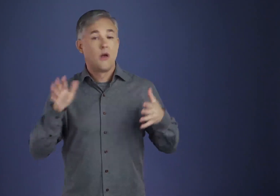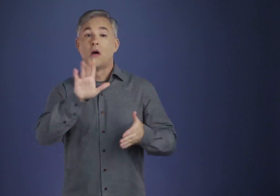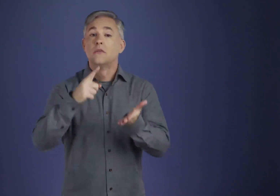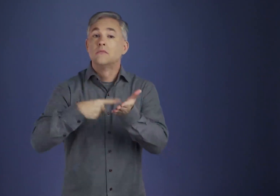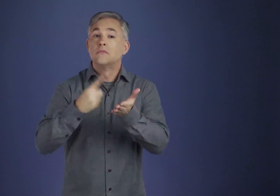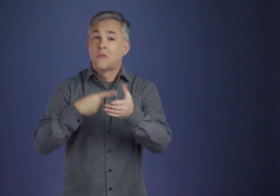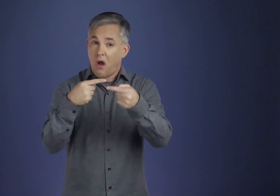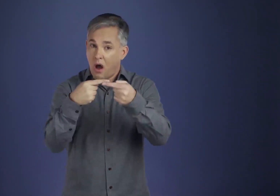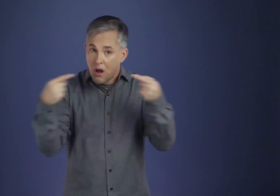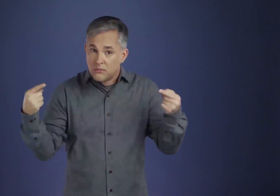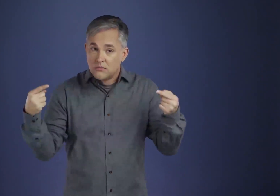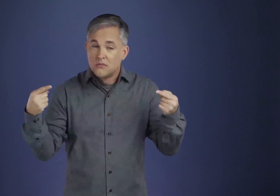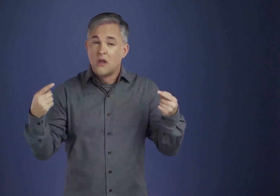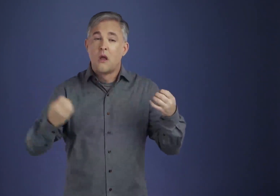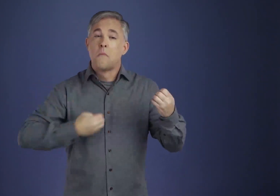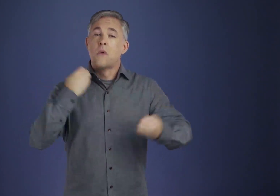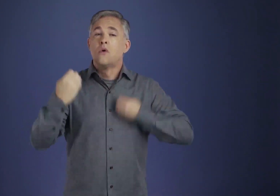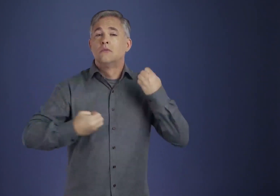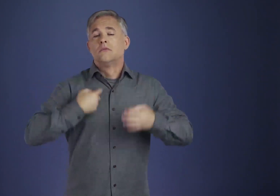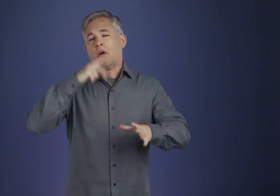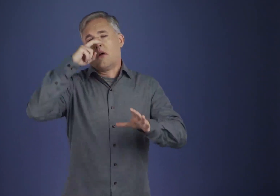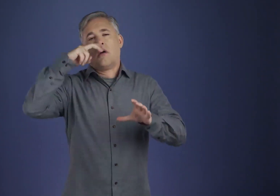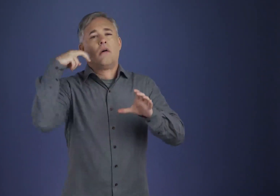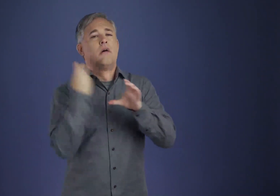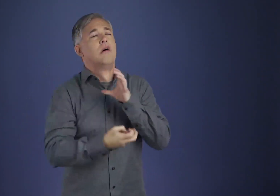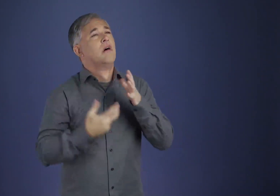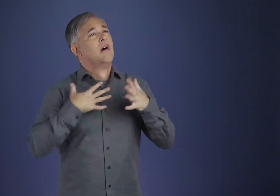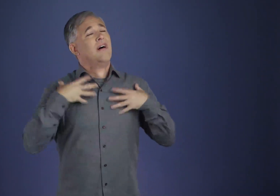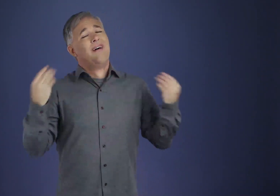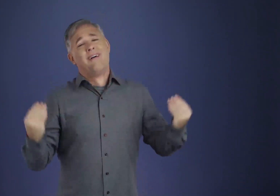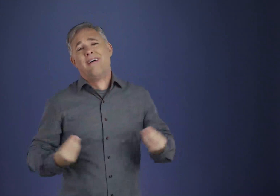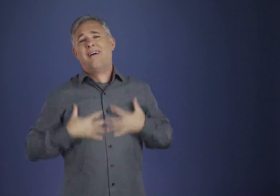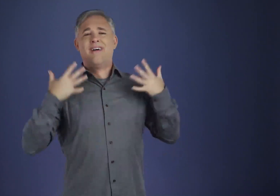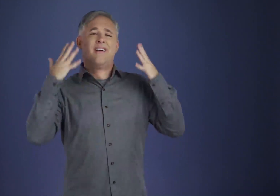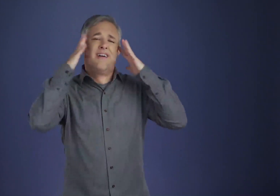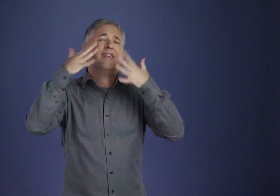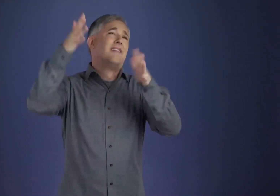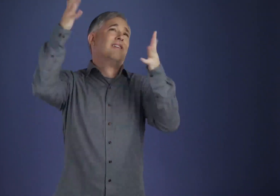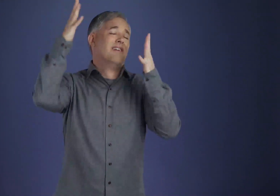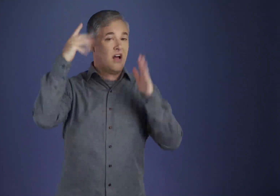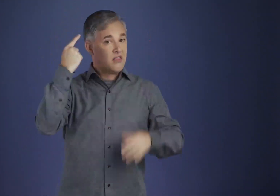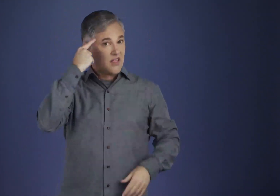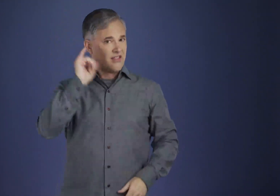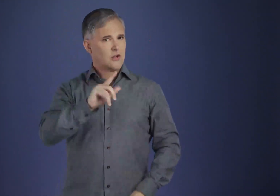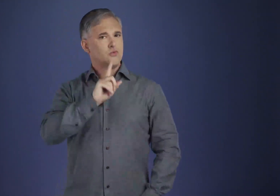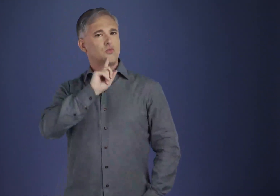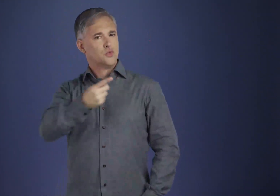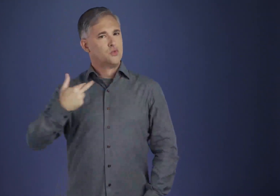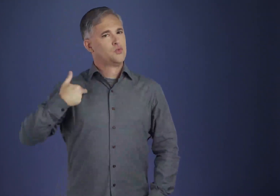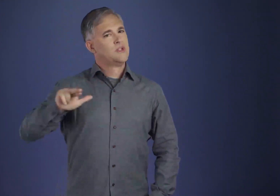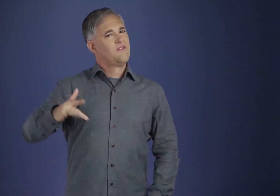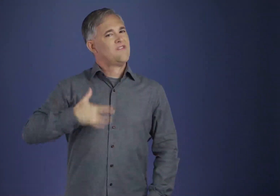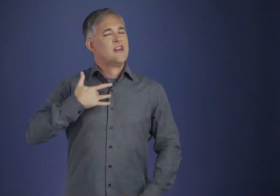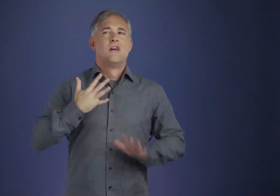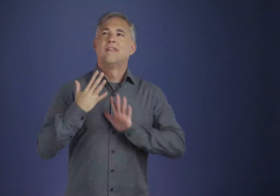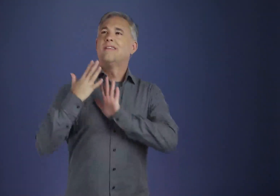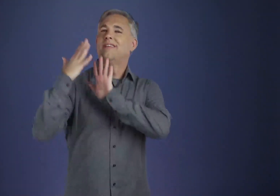superficial. Or, going to the other extreme, we had wallowed in emotionalism and had mistaken it for